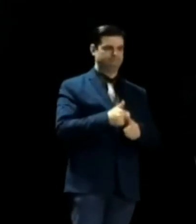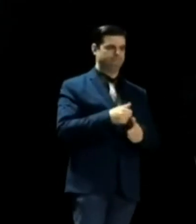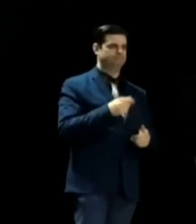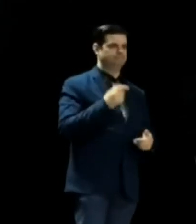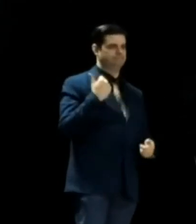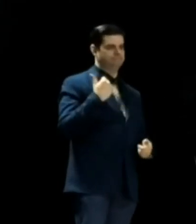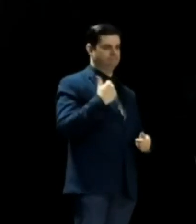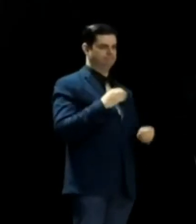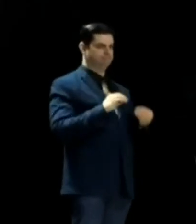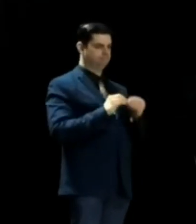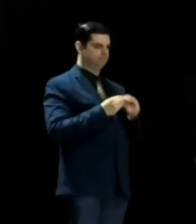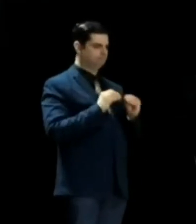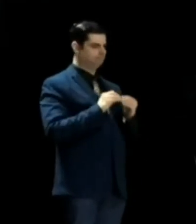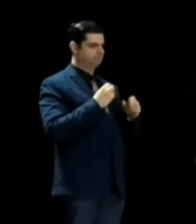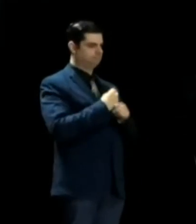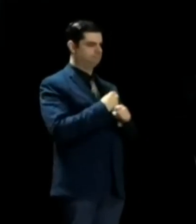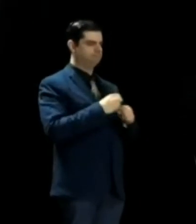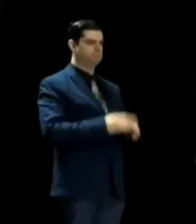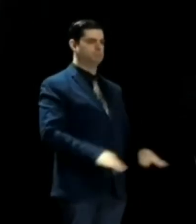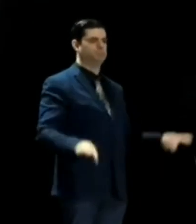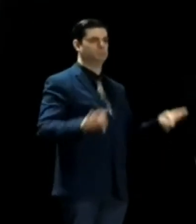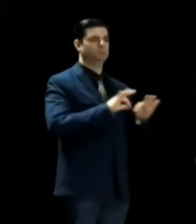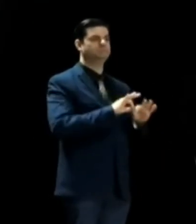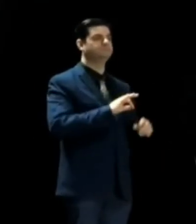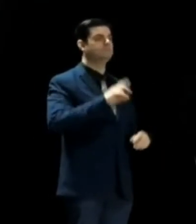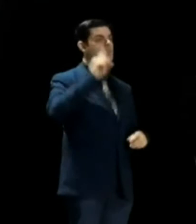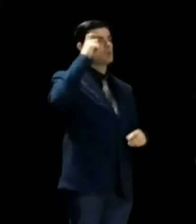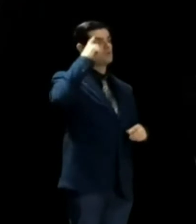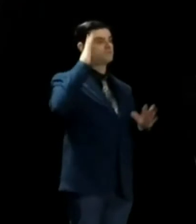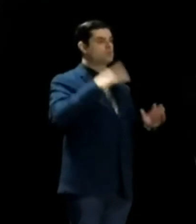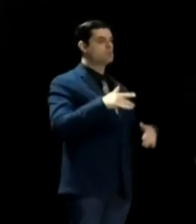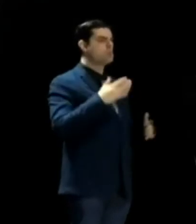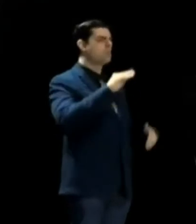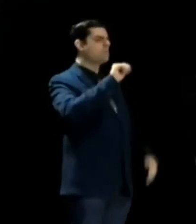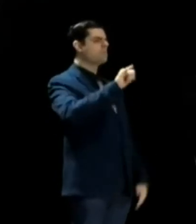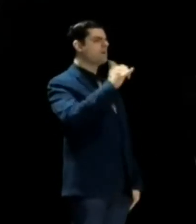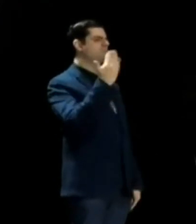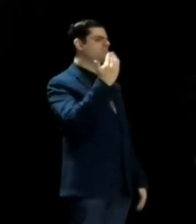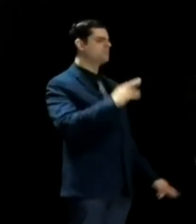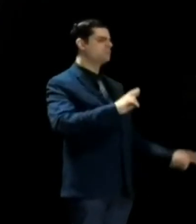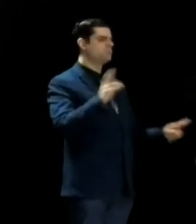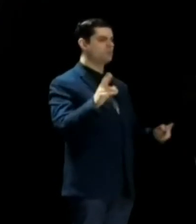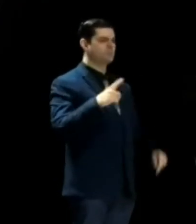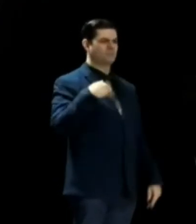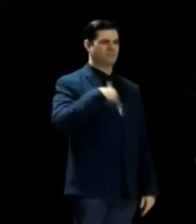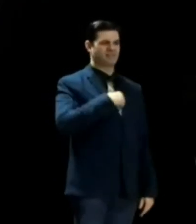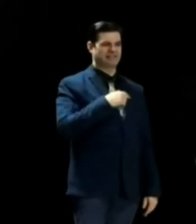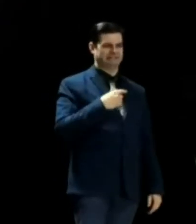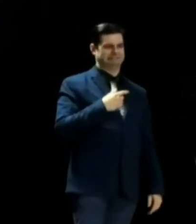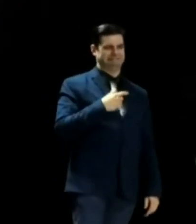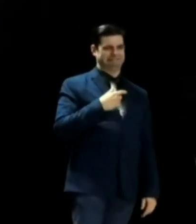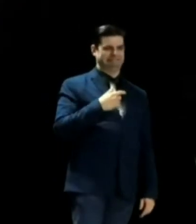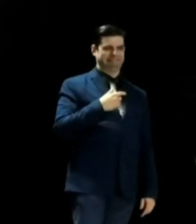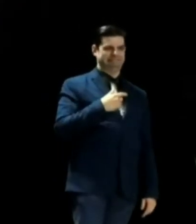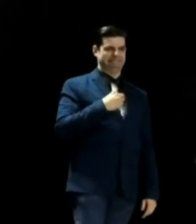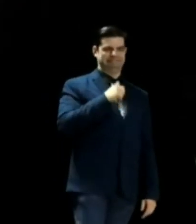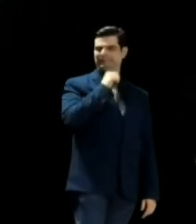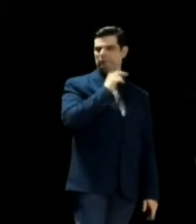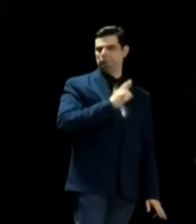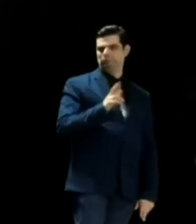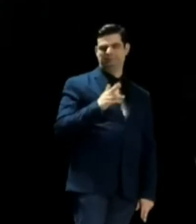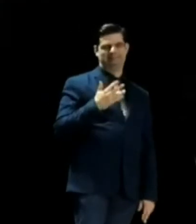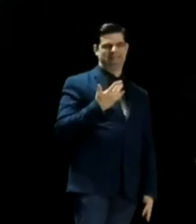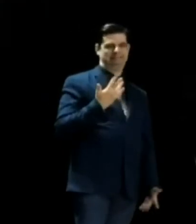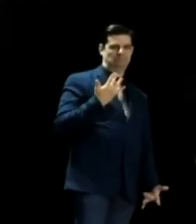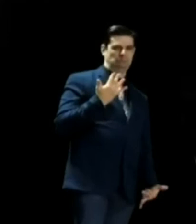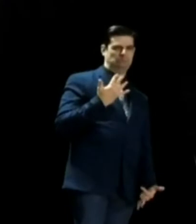15th everybody should go, but our health data hasn't gotten to the point where we think it should be, we could be saying we're not ready, right? I don't think that's going to